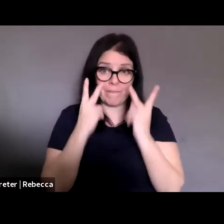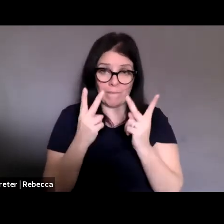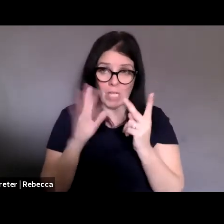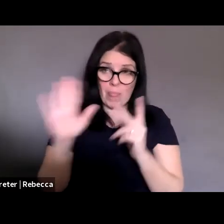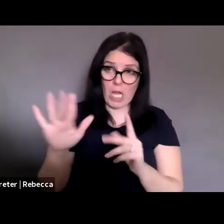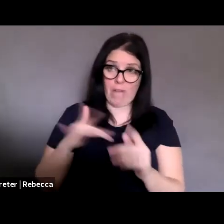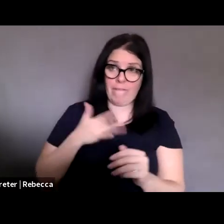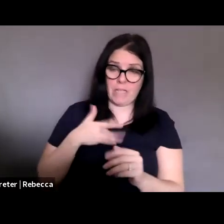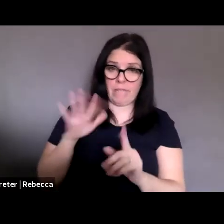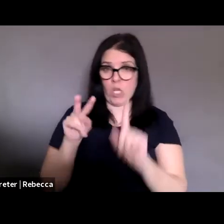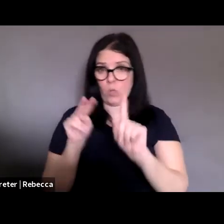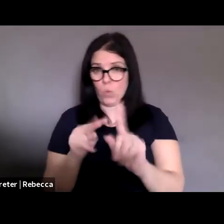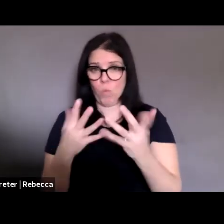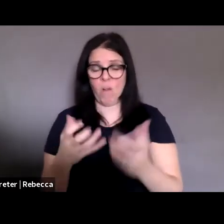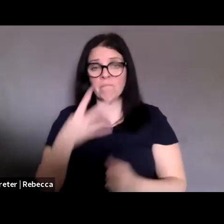cases.